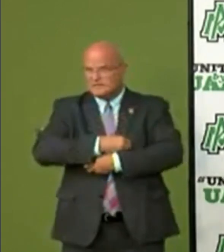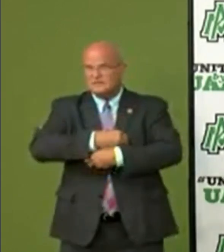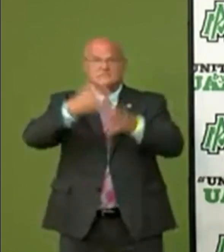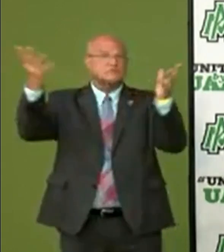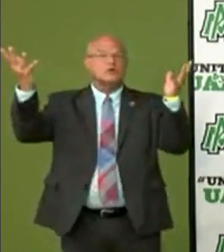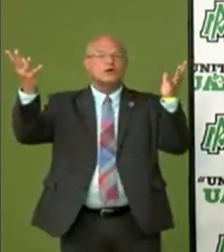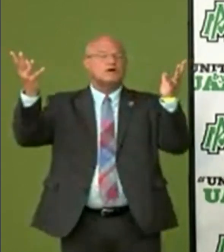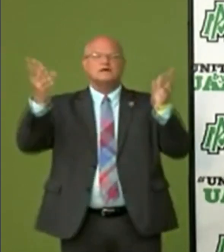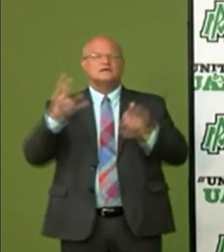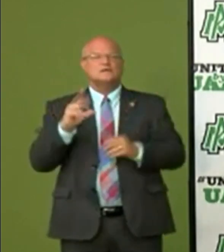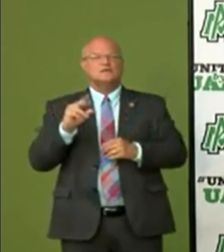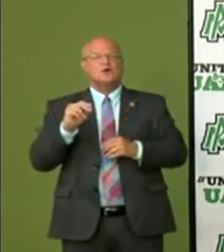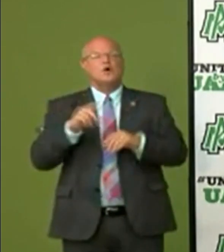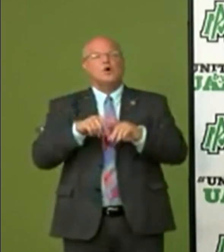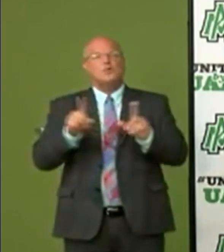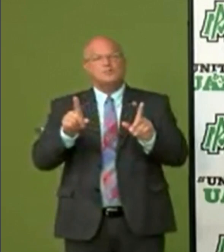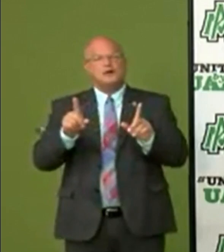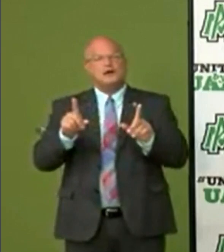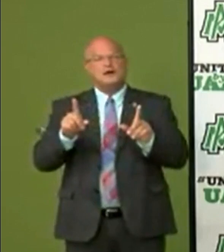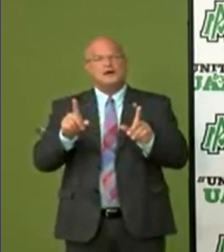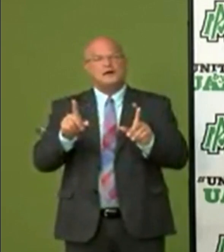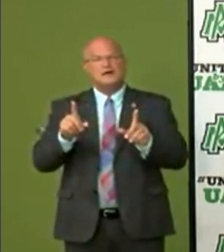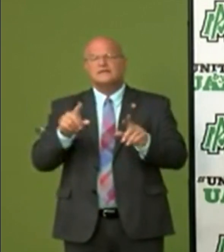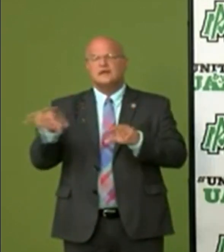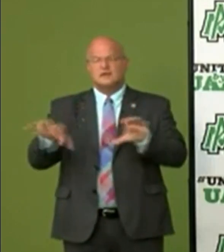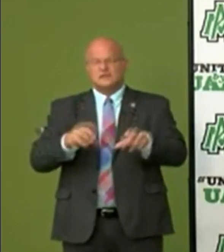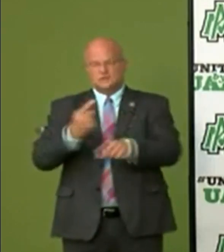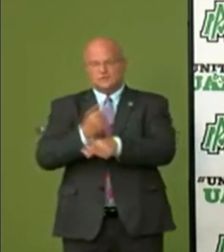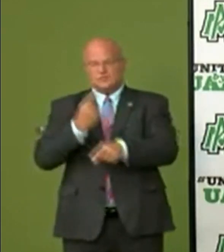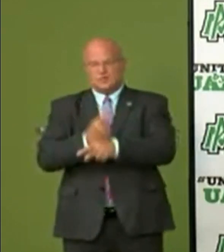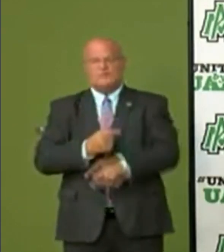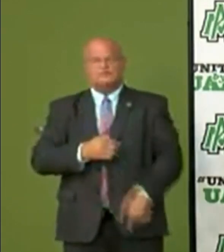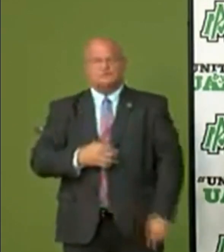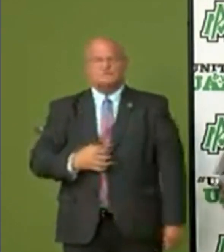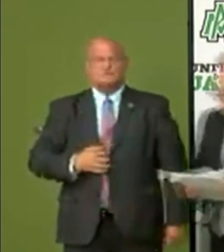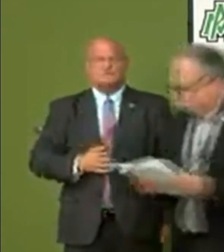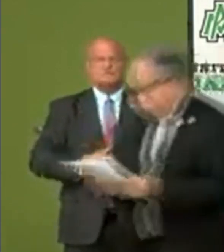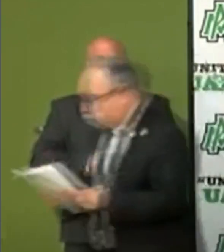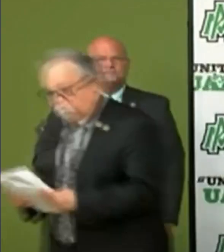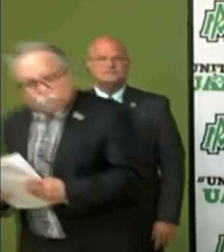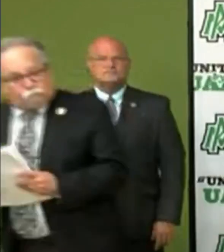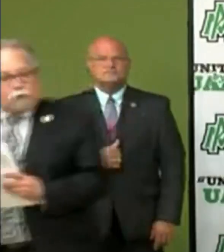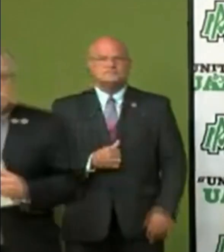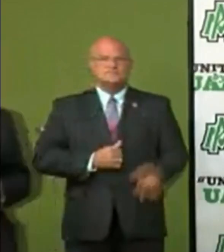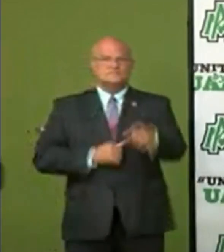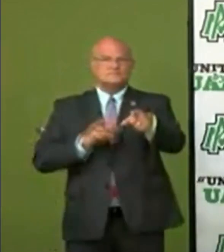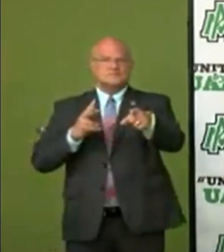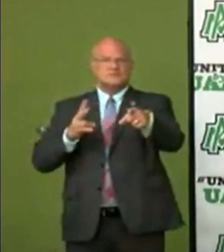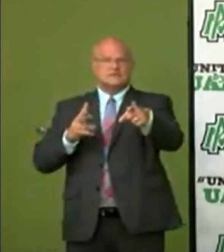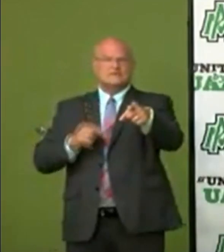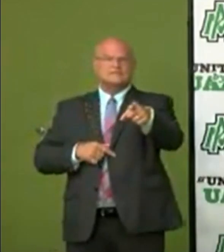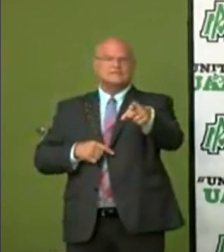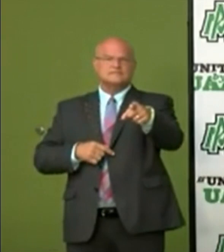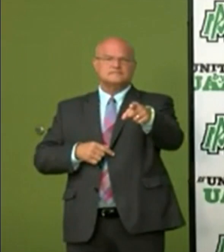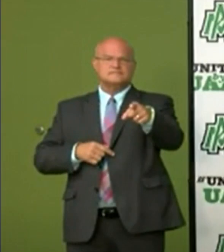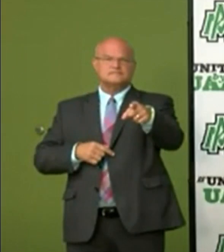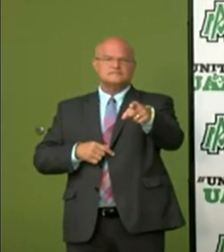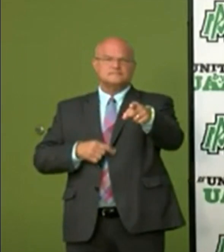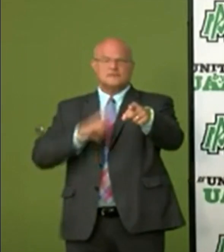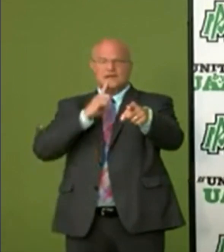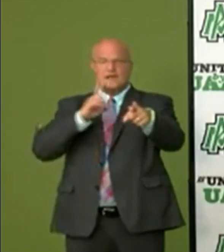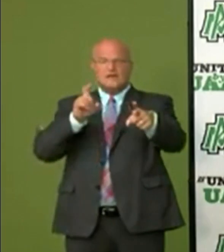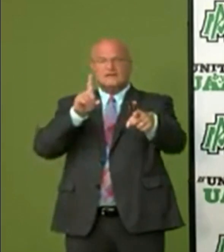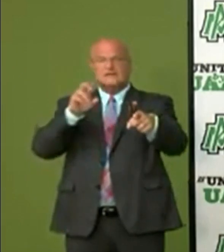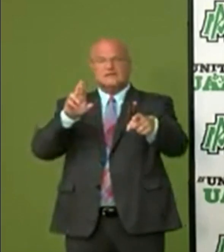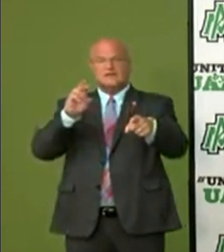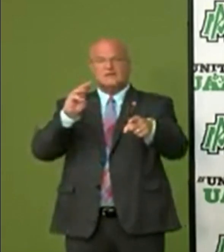this, they did what was appropriate. Right here, Channel 7. This actually question is